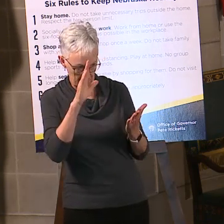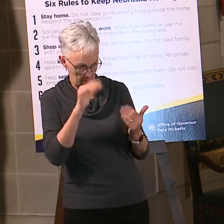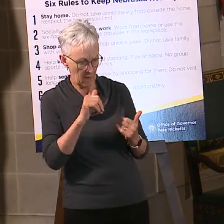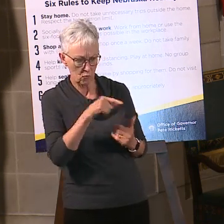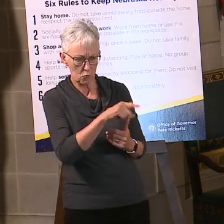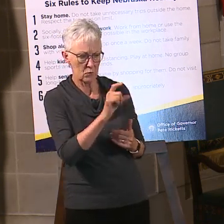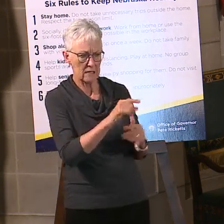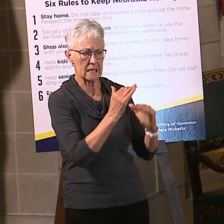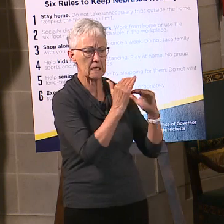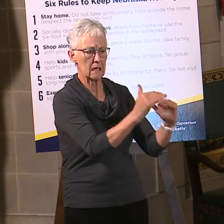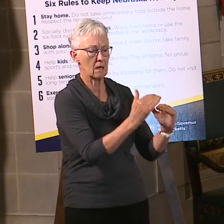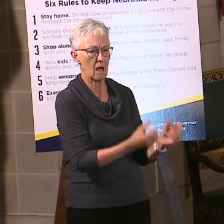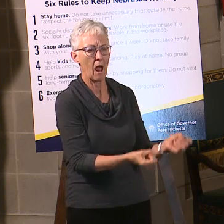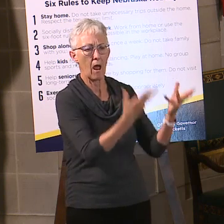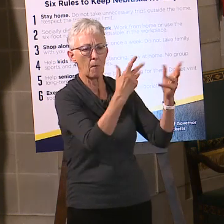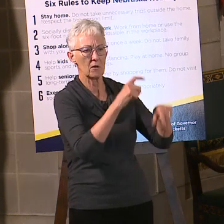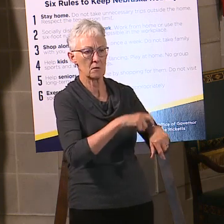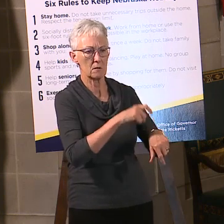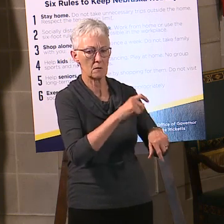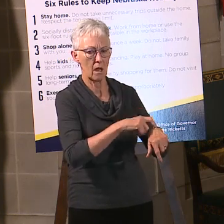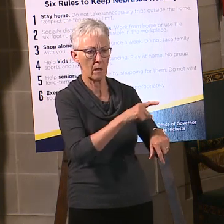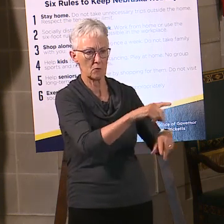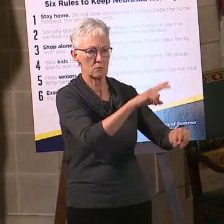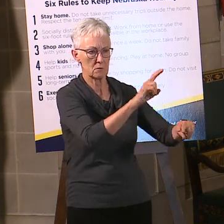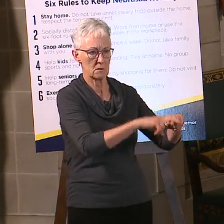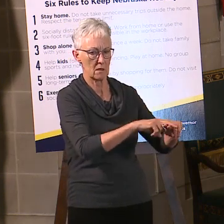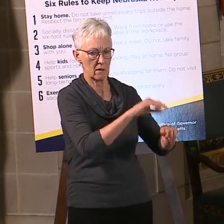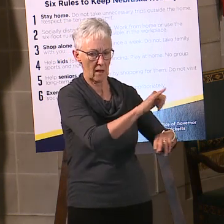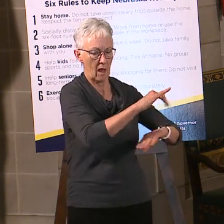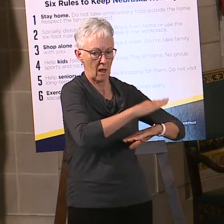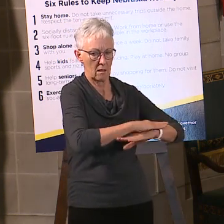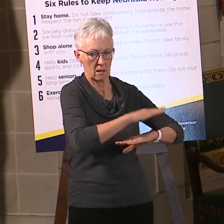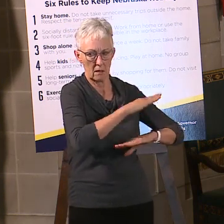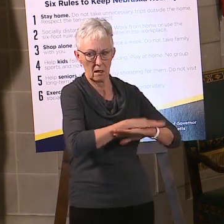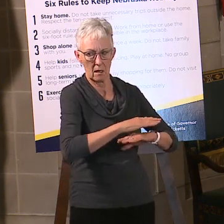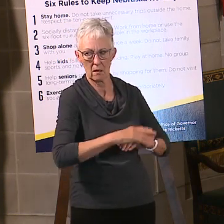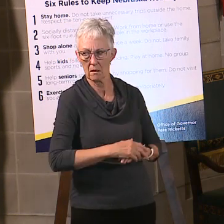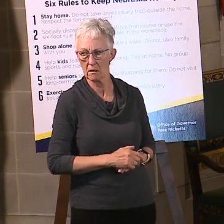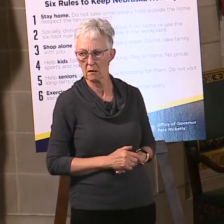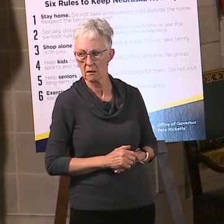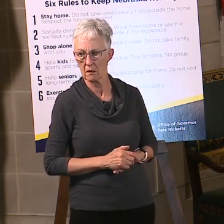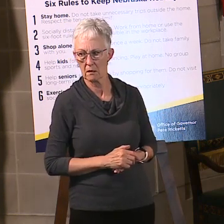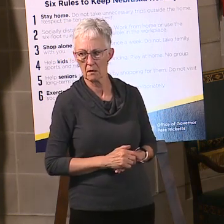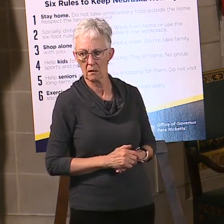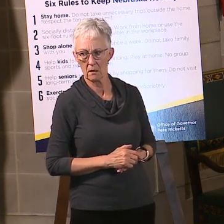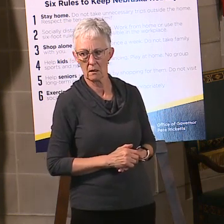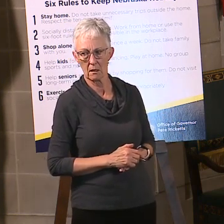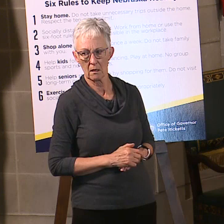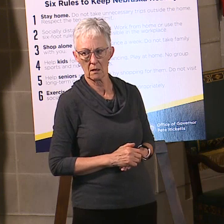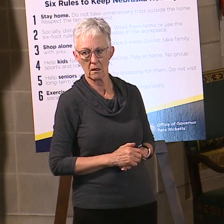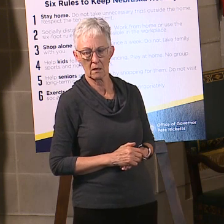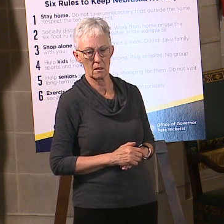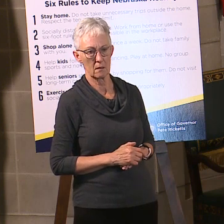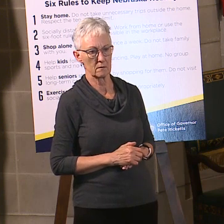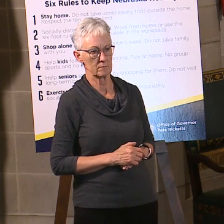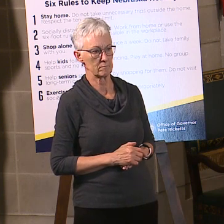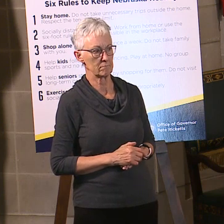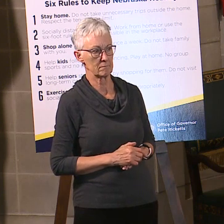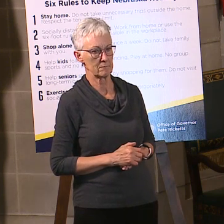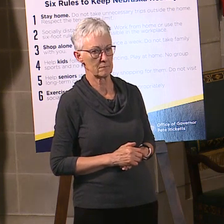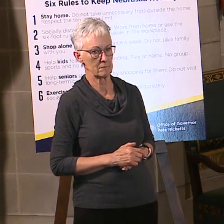you're spending in those facilities or, you know, when you come to a restaurant, that you've got a certain amount of time to eat your meal, and they want to turn that table over because they're limiting capacity.